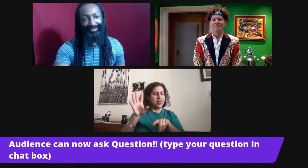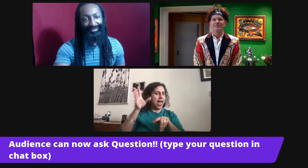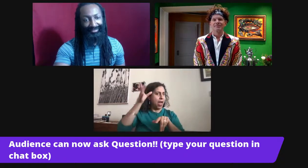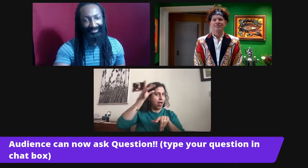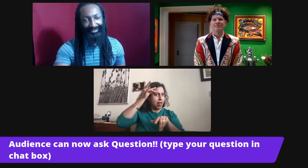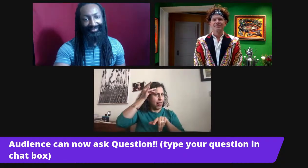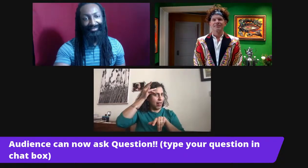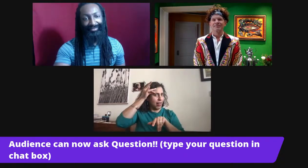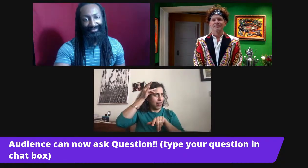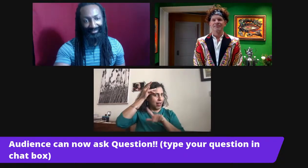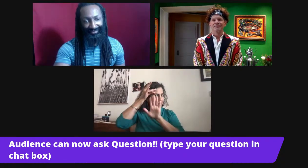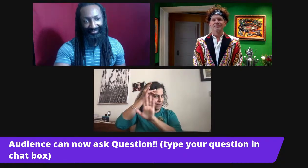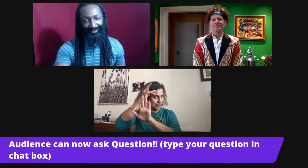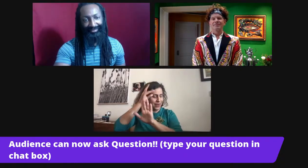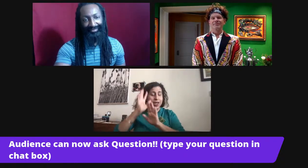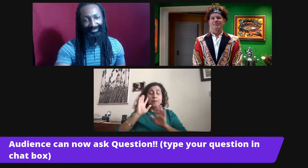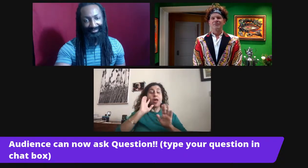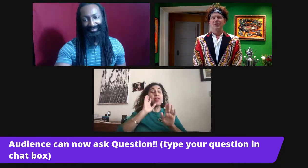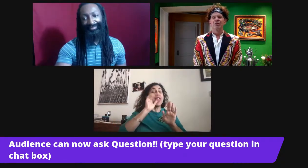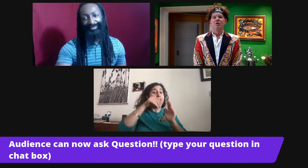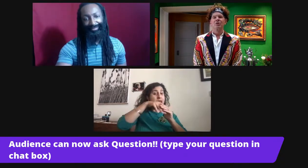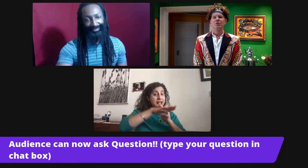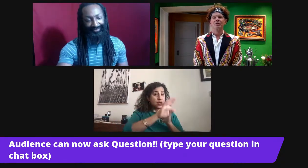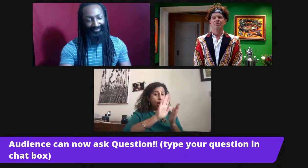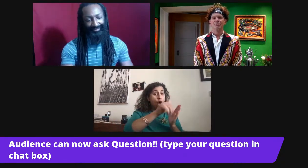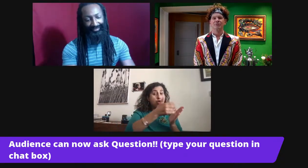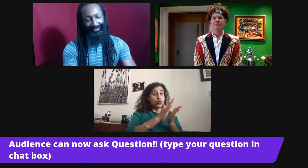how people moved. And